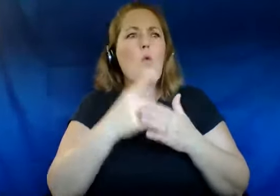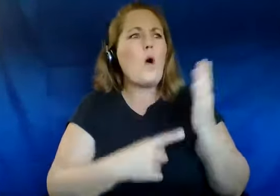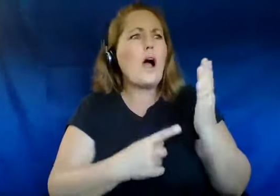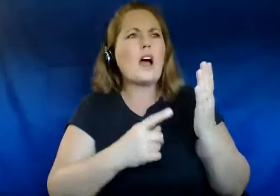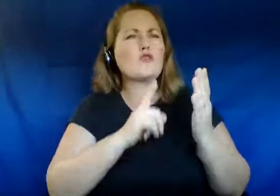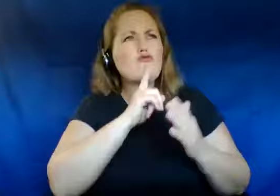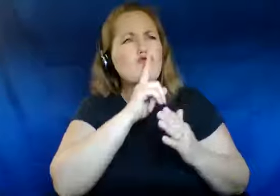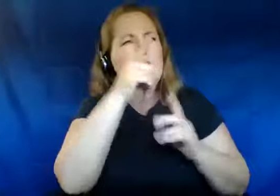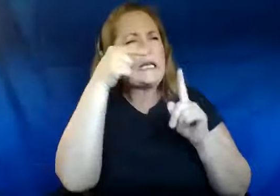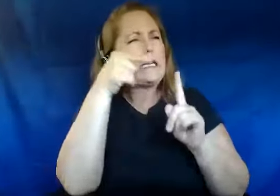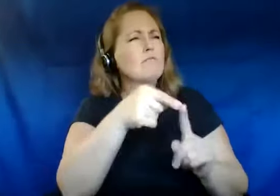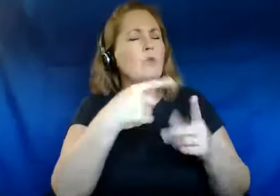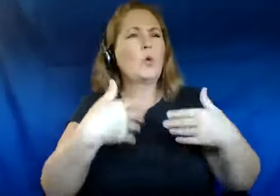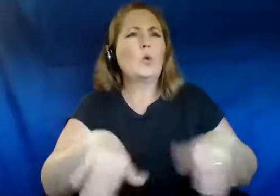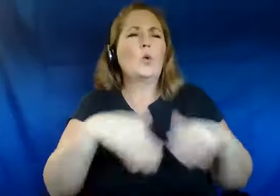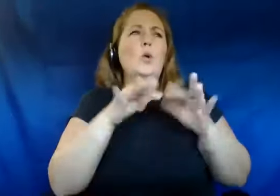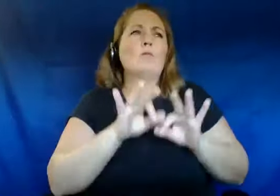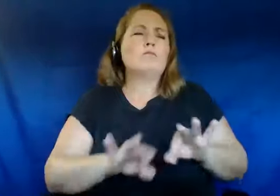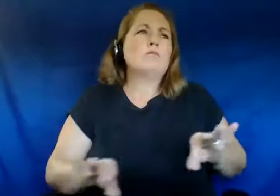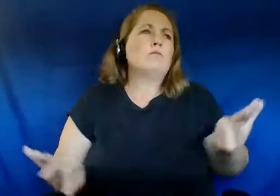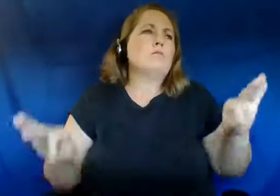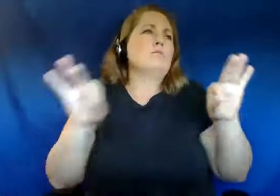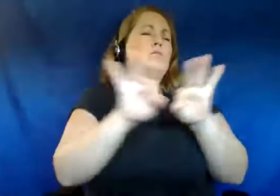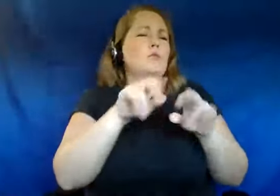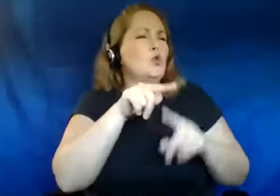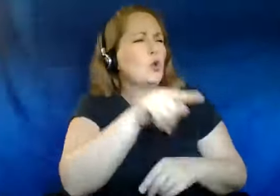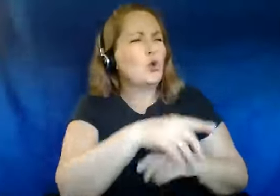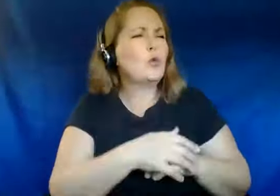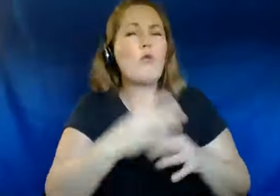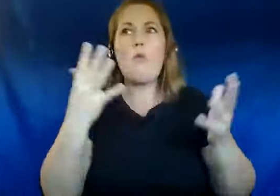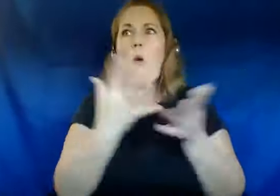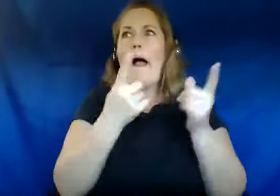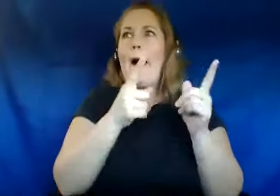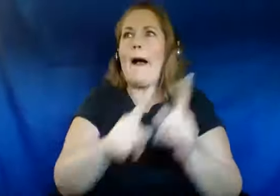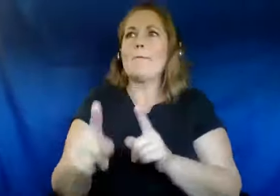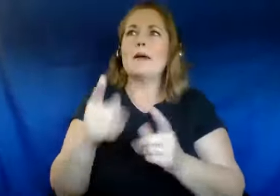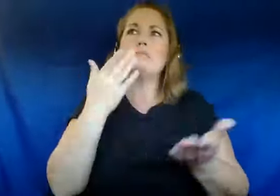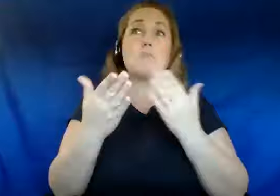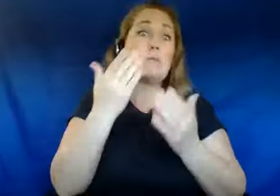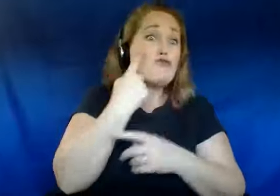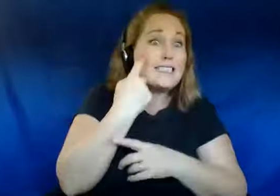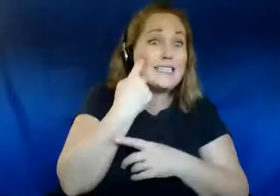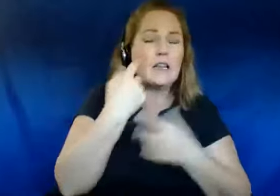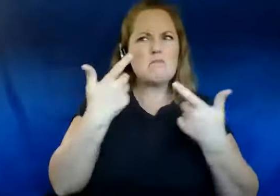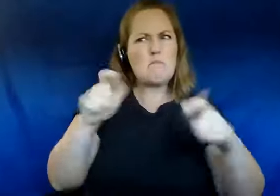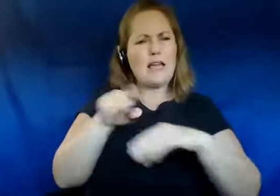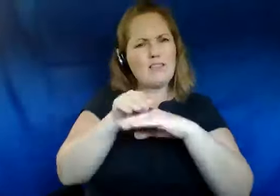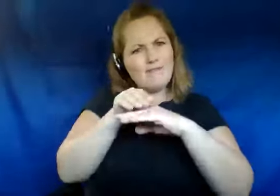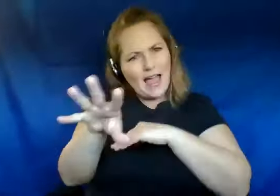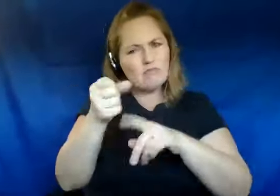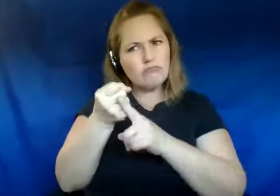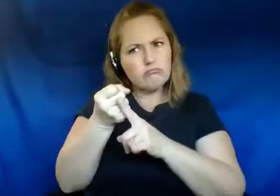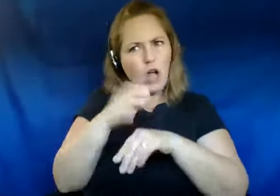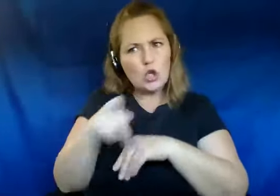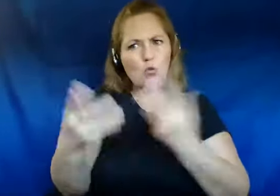What has happened that recently that has had a great effect on you? And